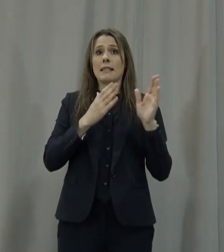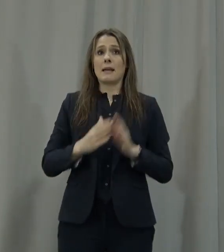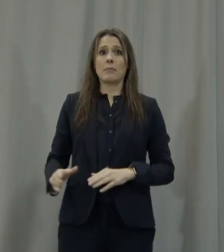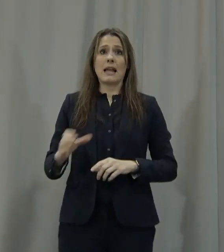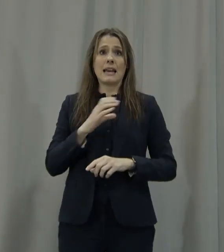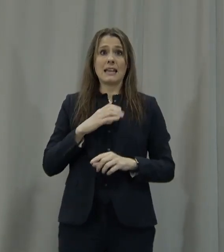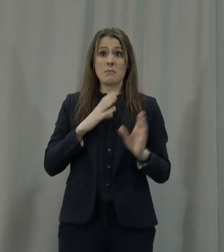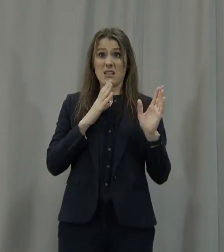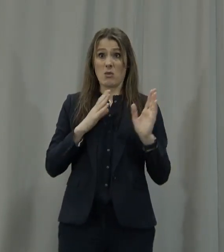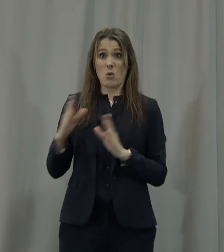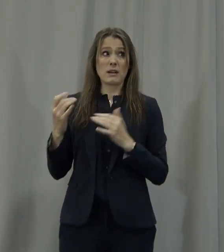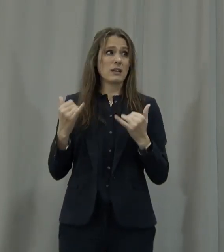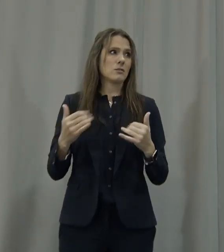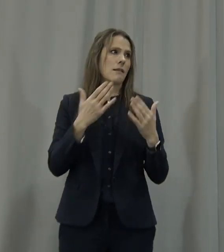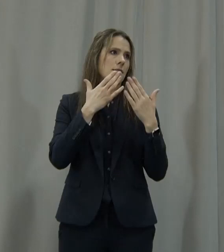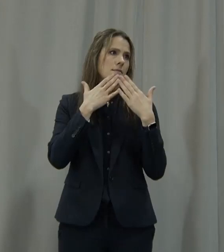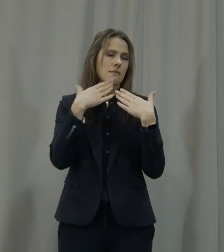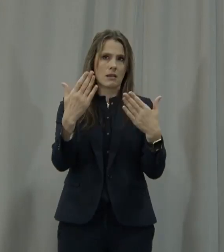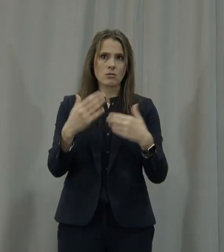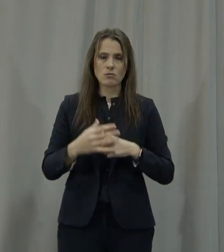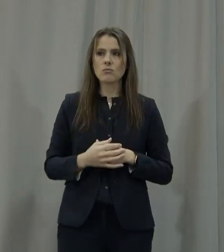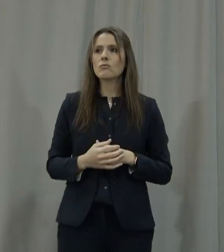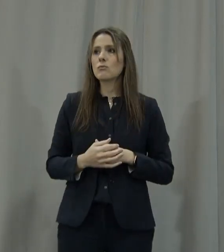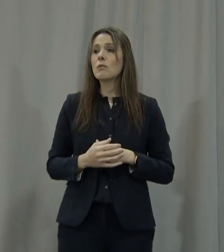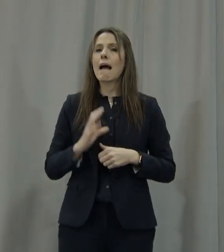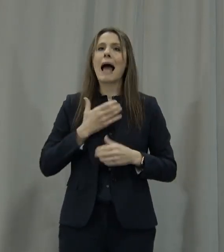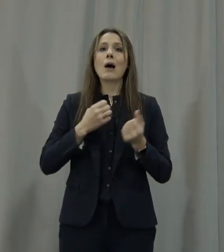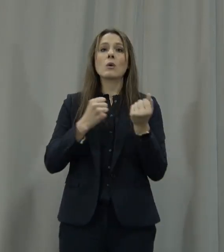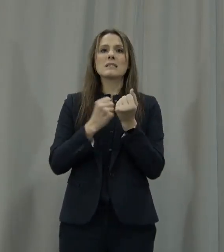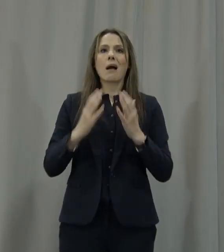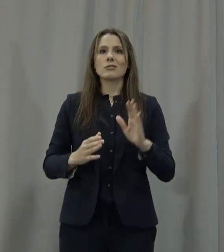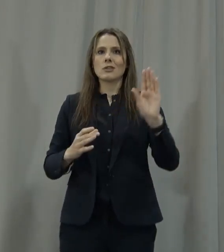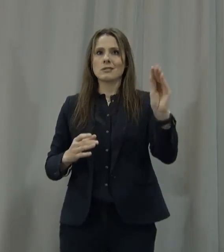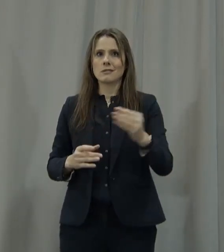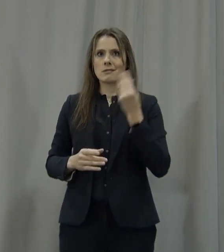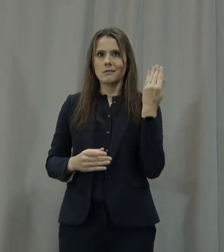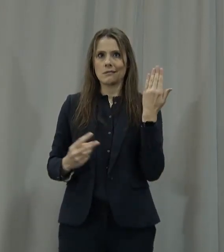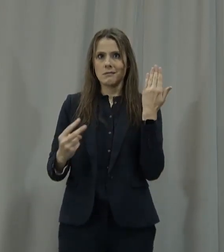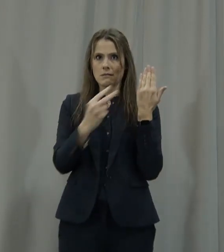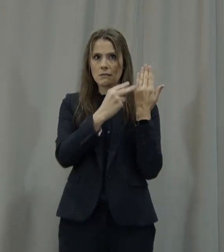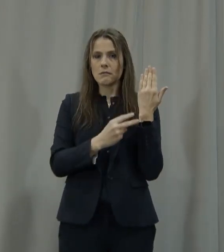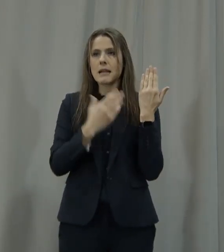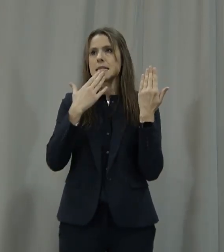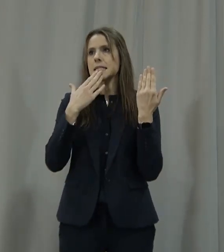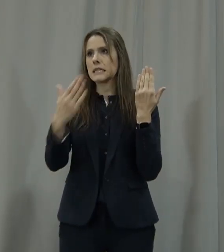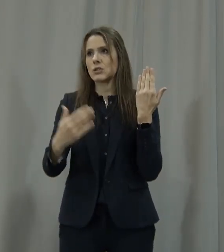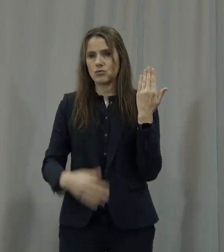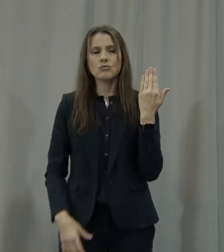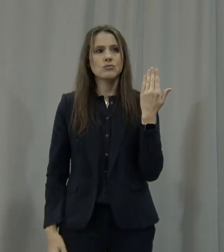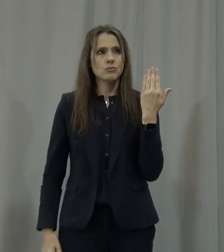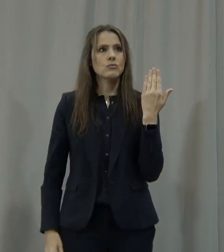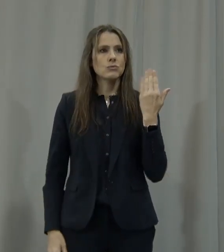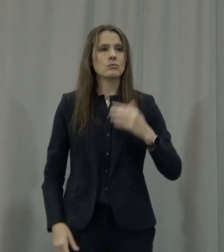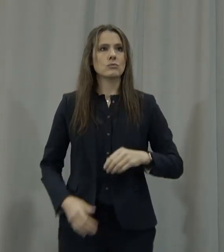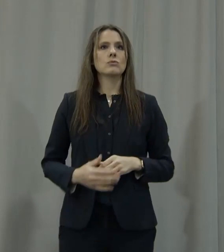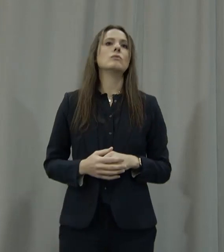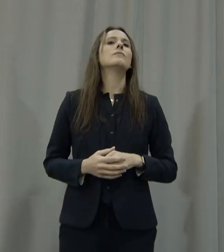this together. And I also want to thank our sponsors, which we listed on the back of this. Again, the impact